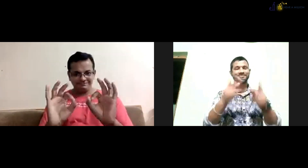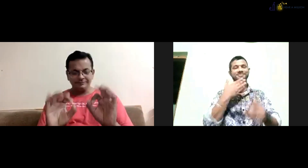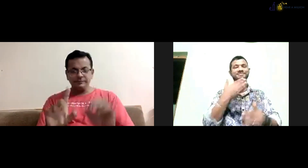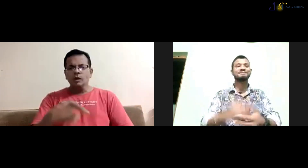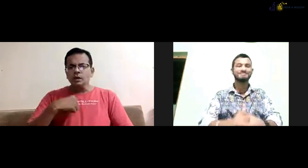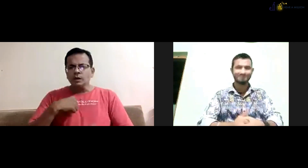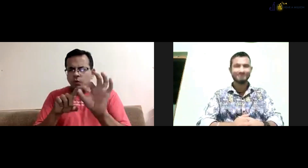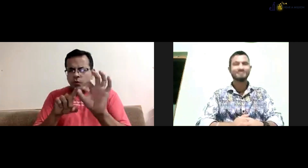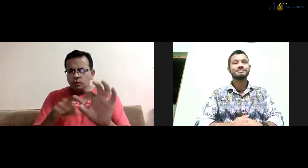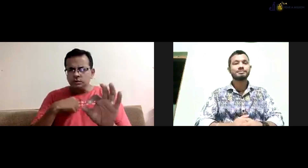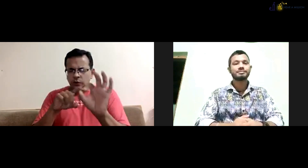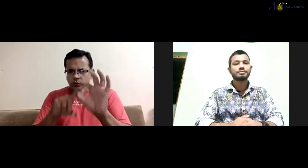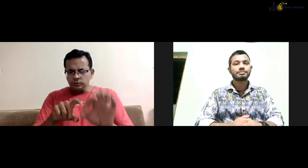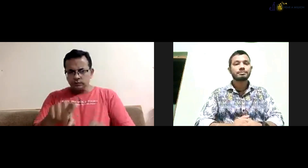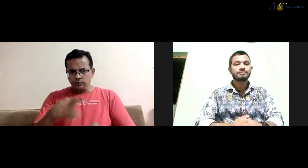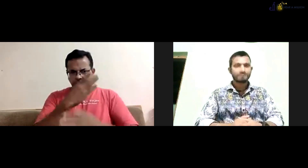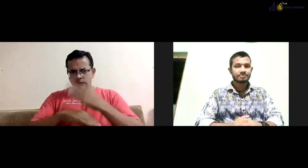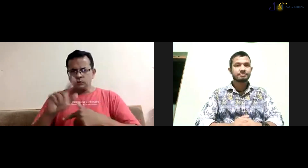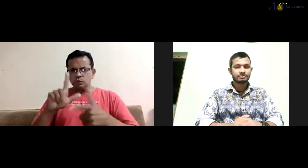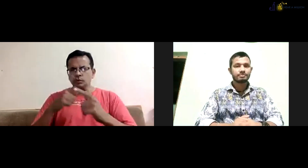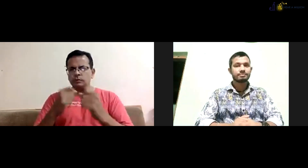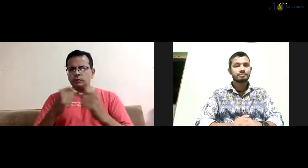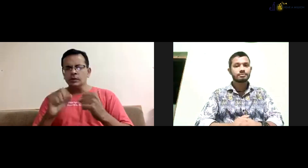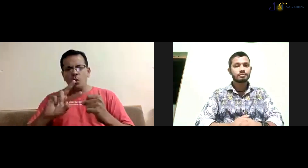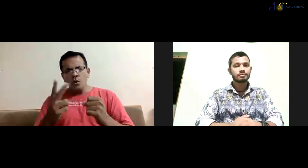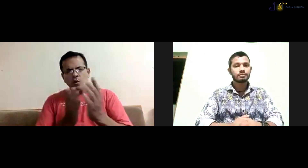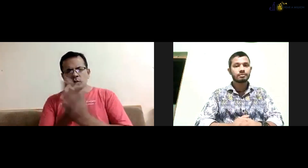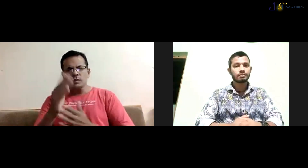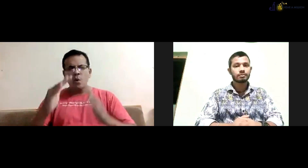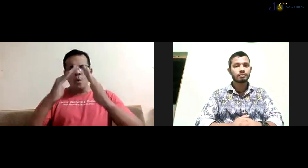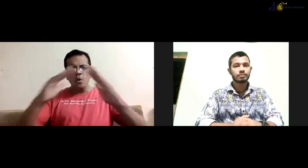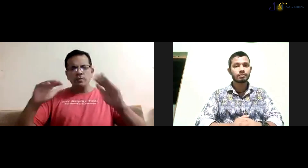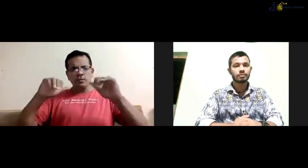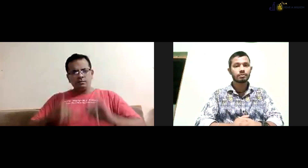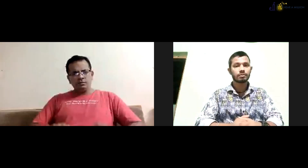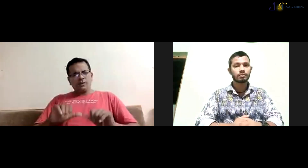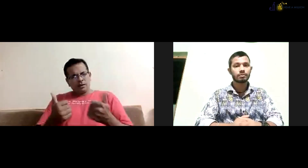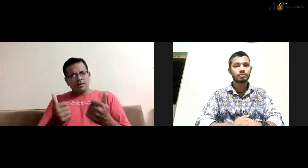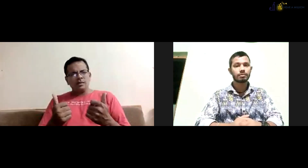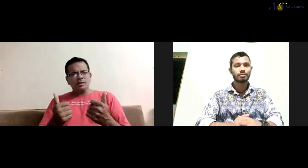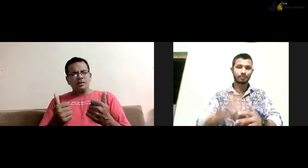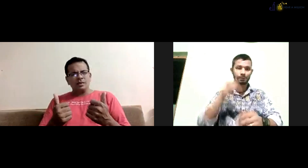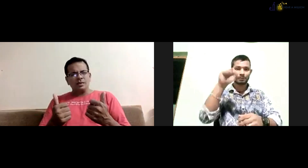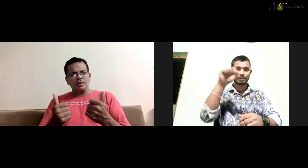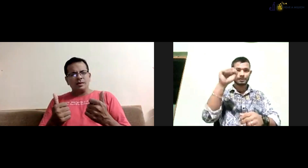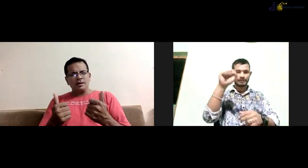on that video. Then you might have goosebump also. One thing I would like to ask you. So